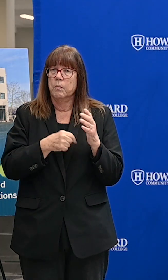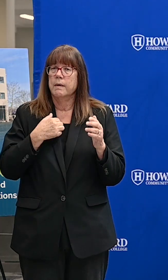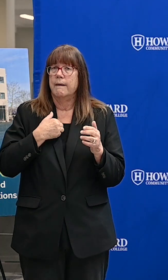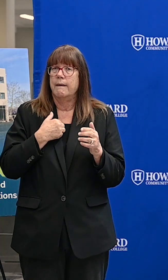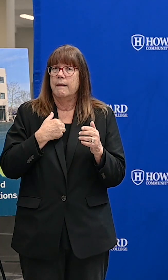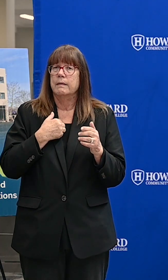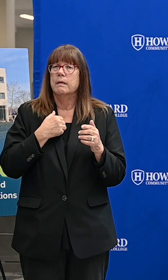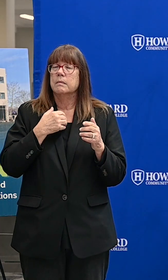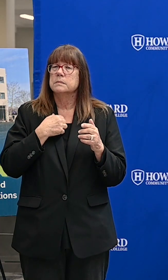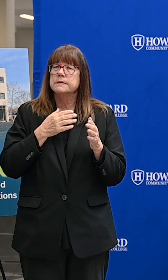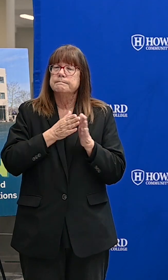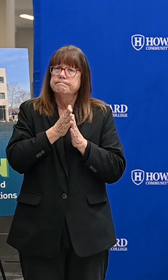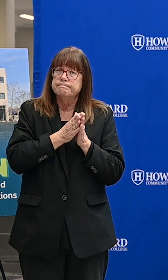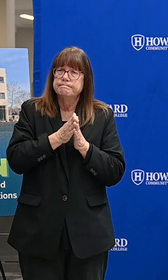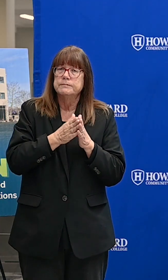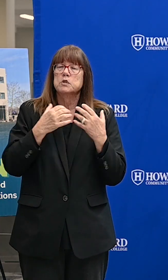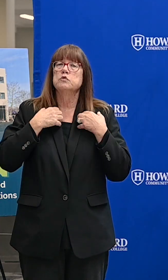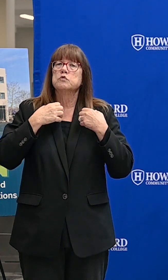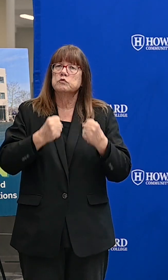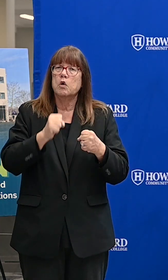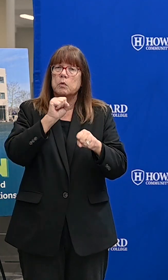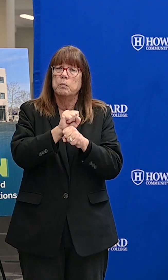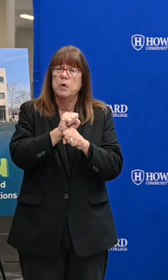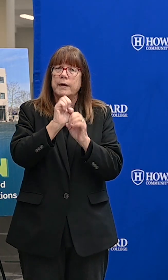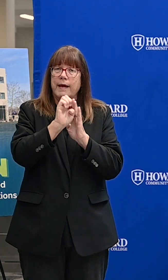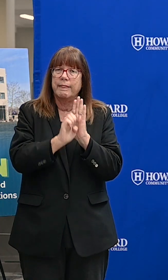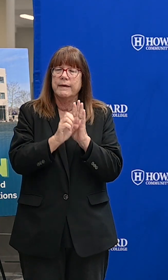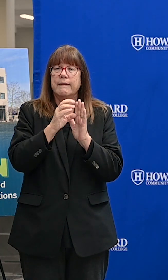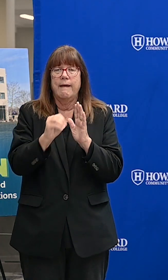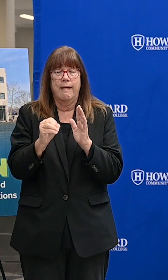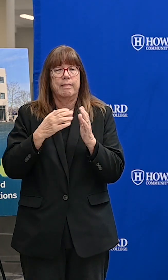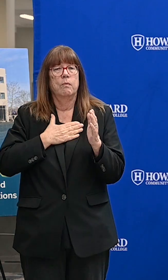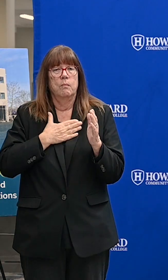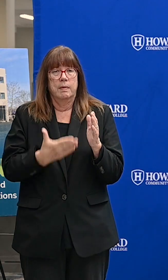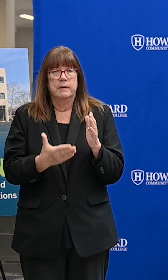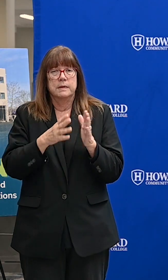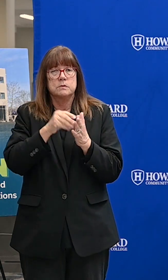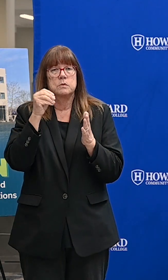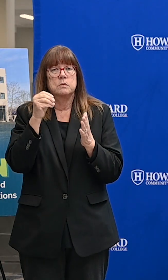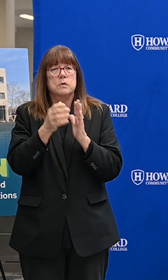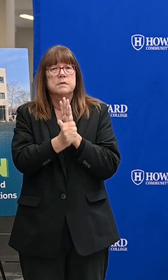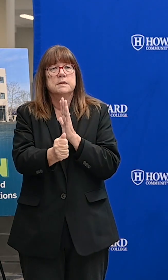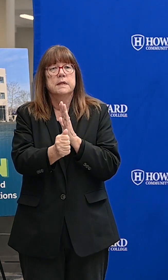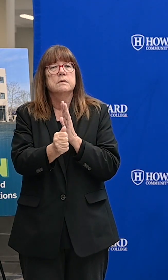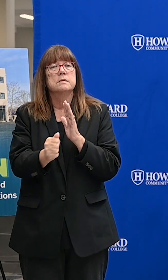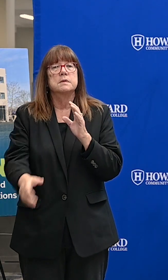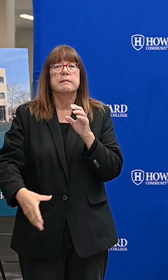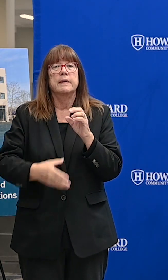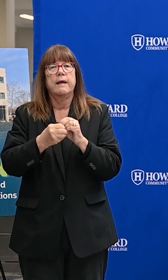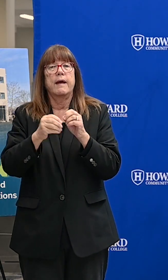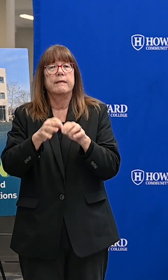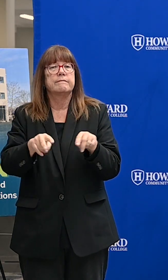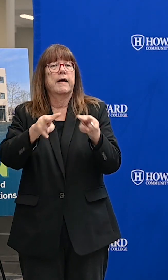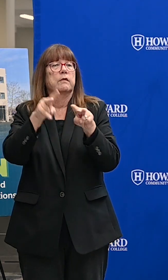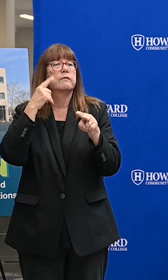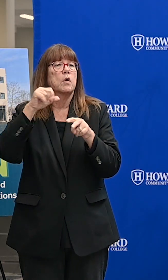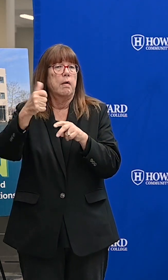was determination, a strong work ethic, and the willingness to learn skills that added value to